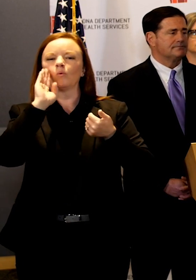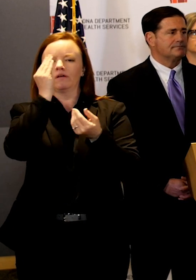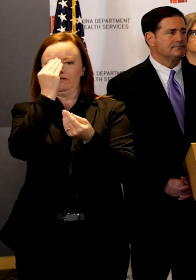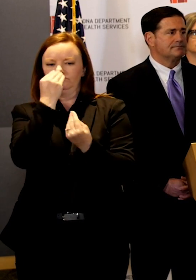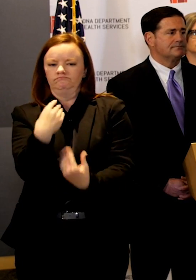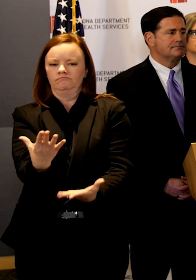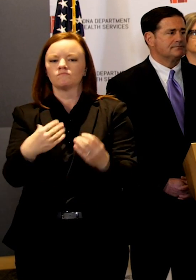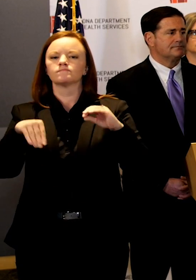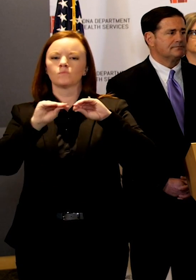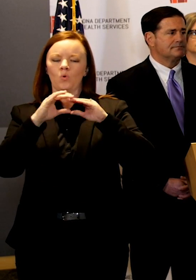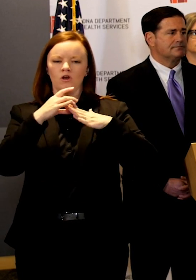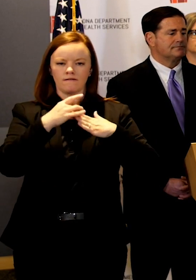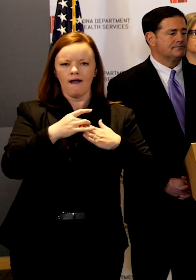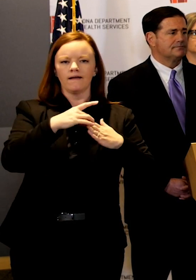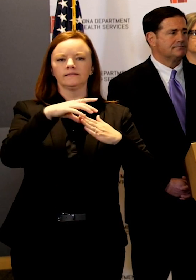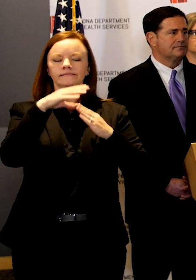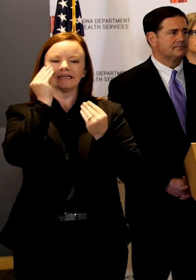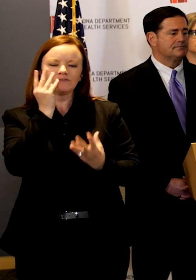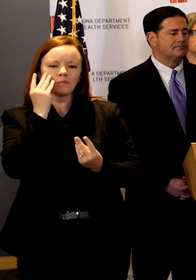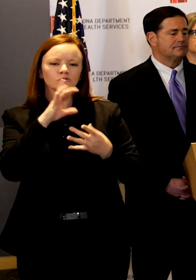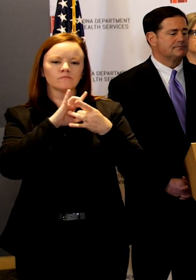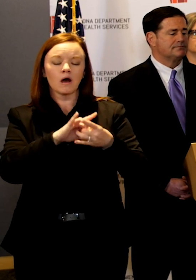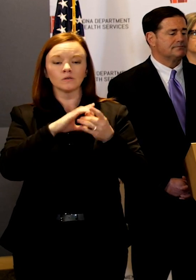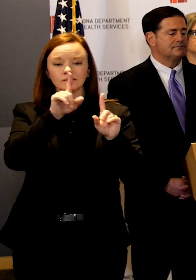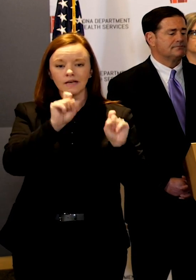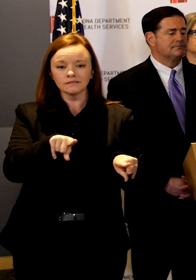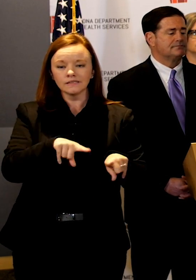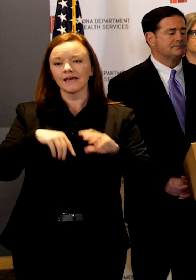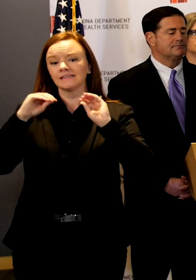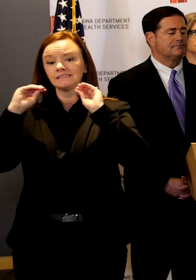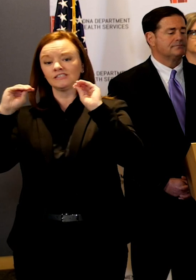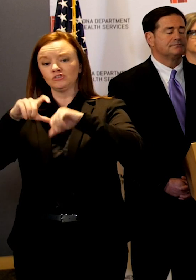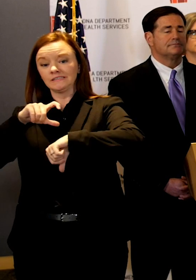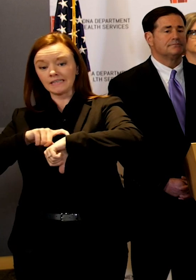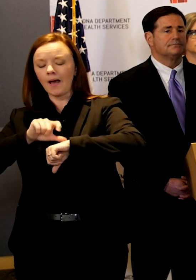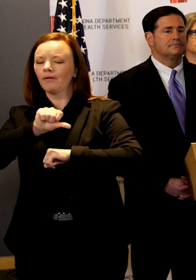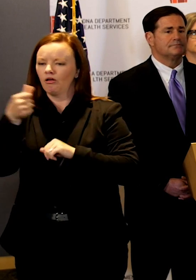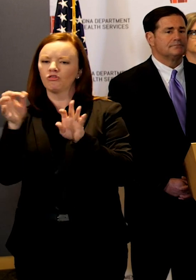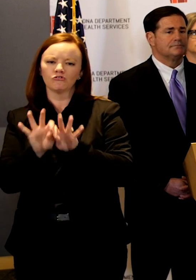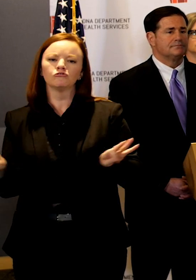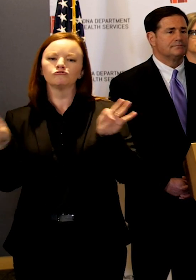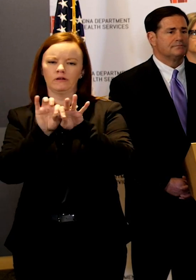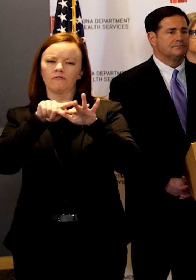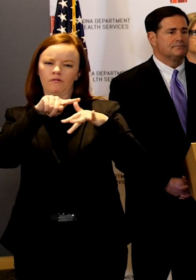schools around testing, instructional time, and other critical matters.